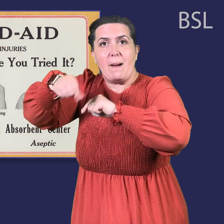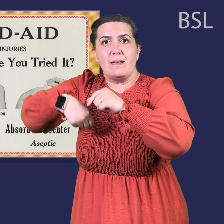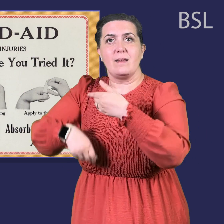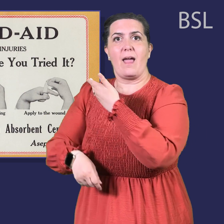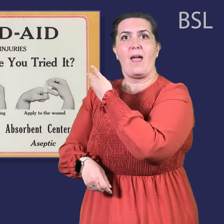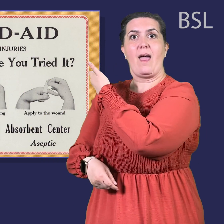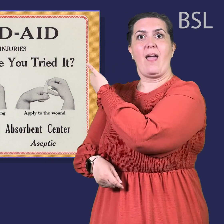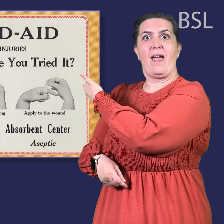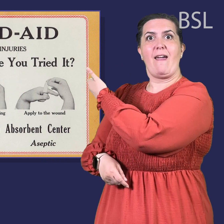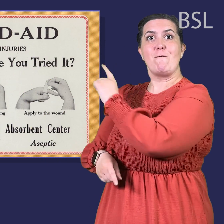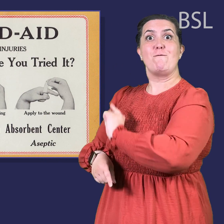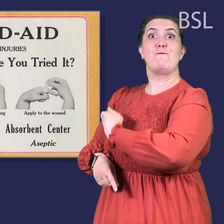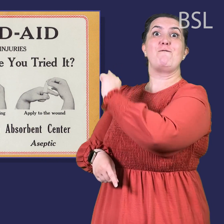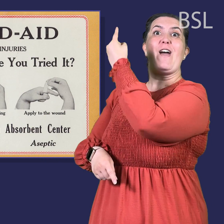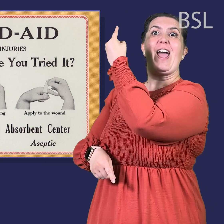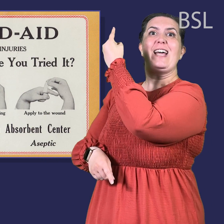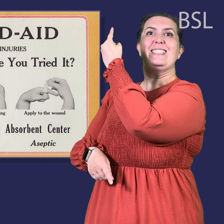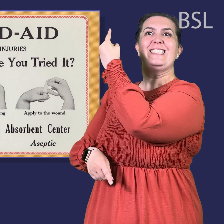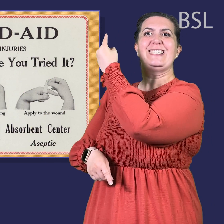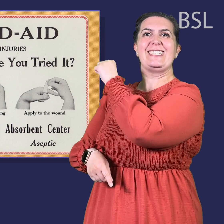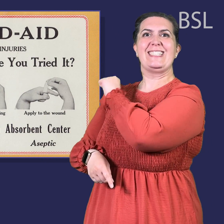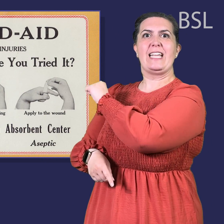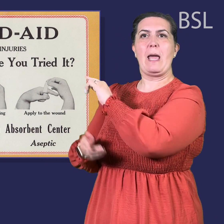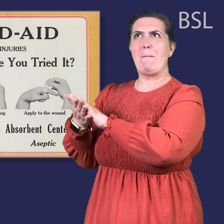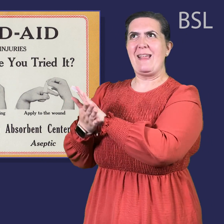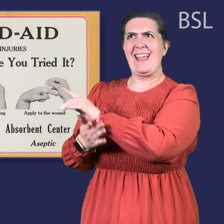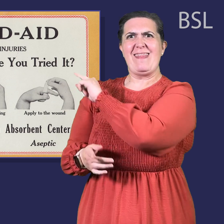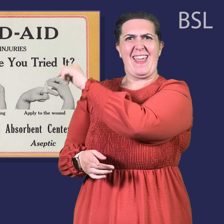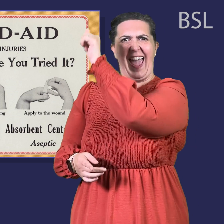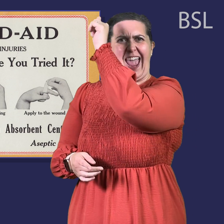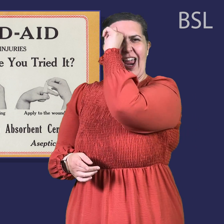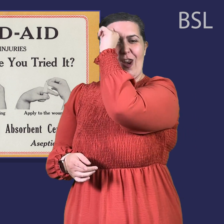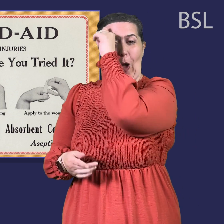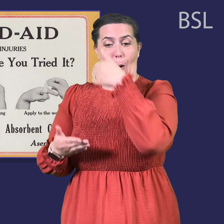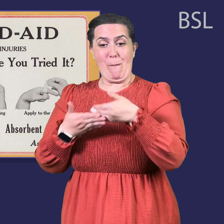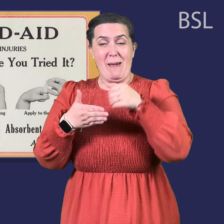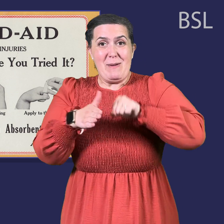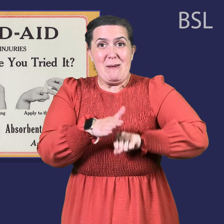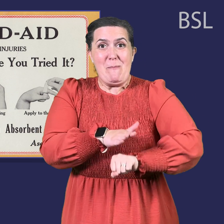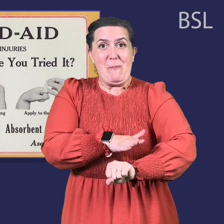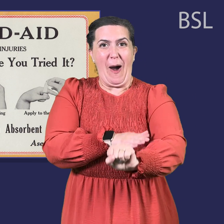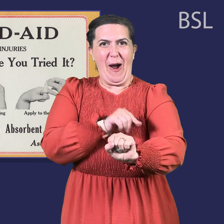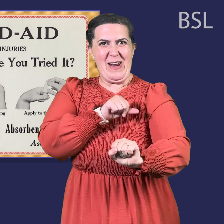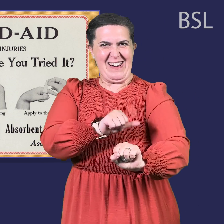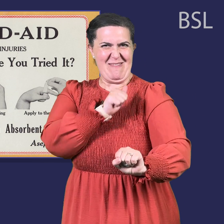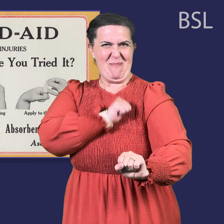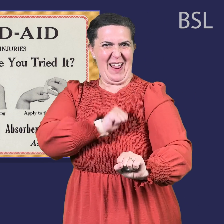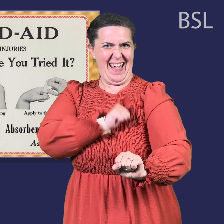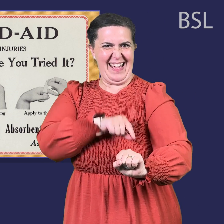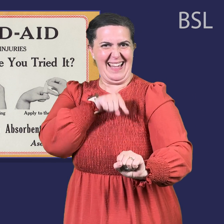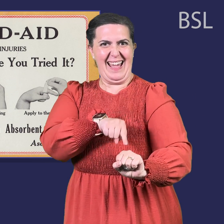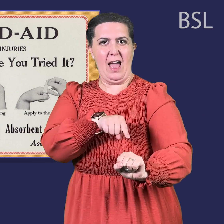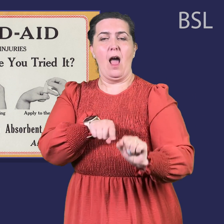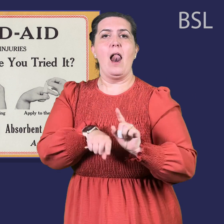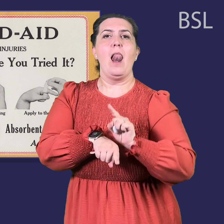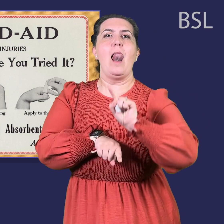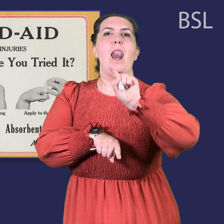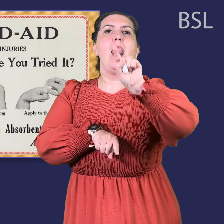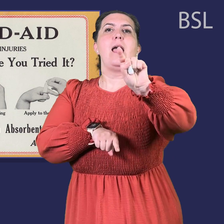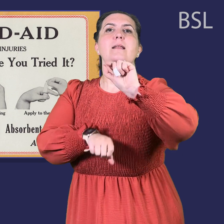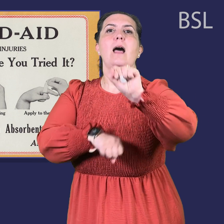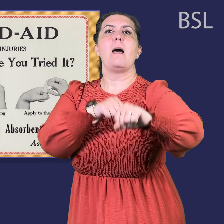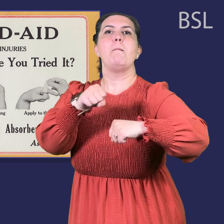Band-Aid was introduced to the public. They apparently were aware that a baby had entered the world who